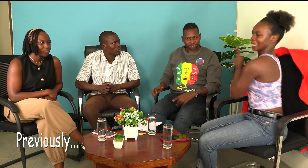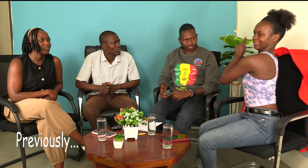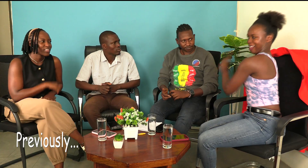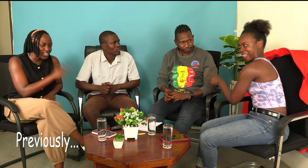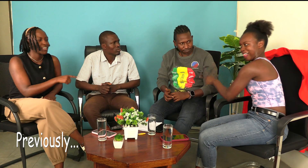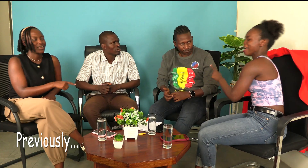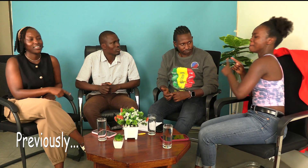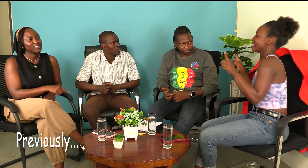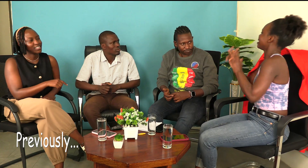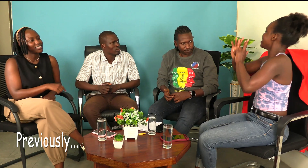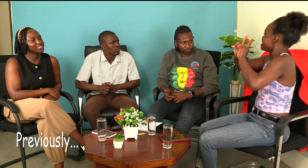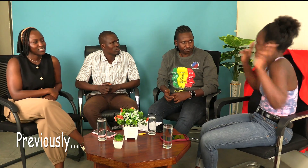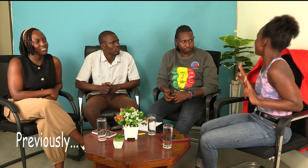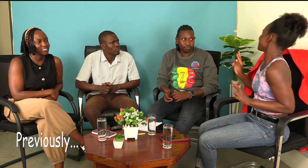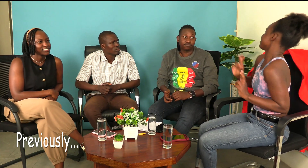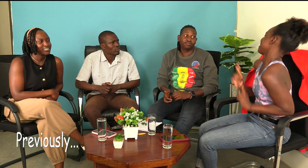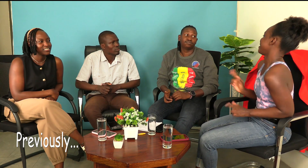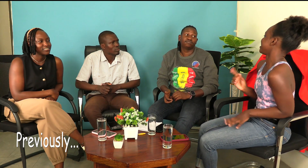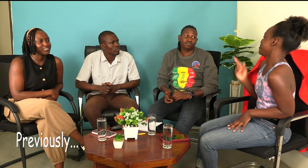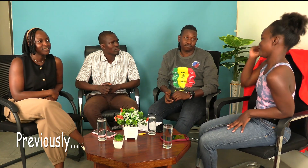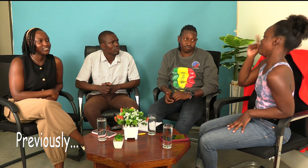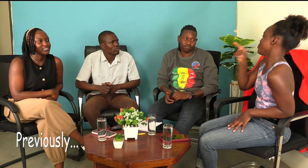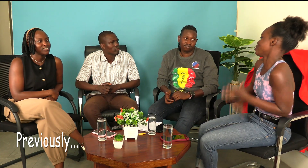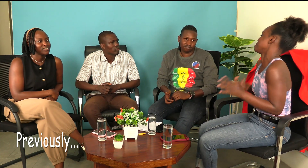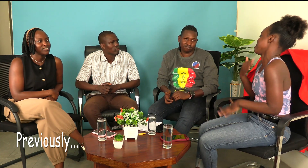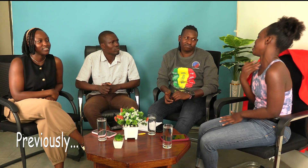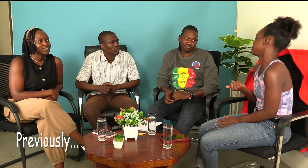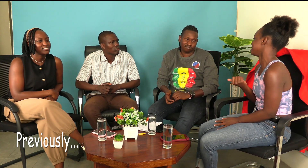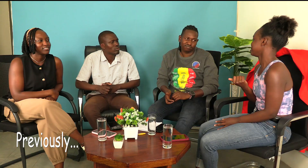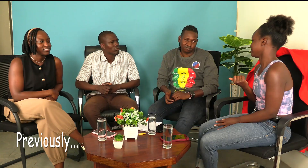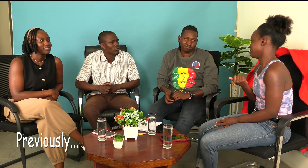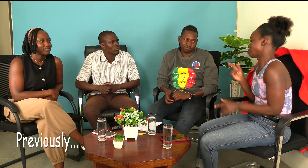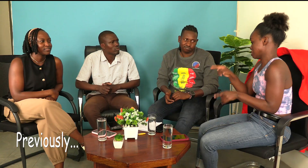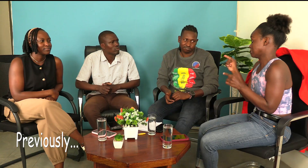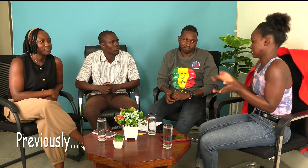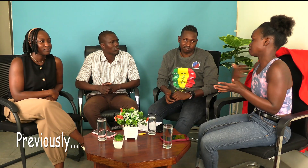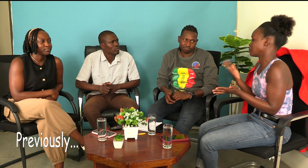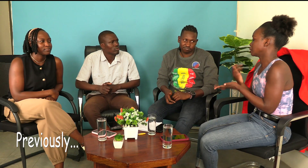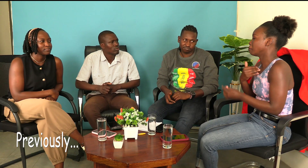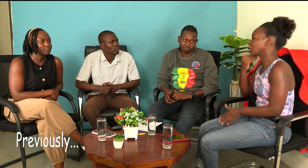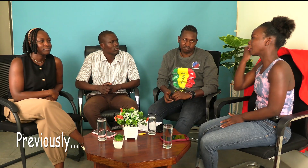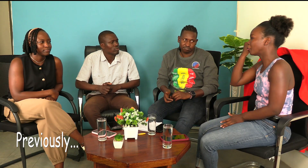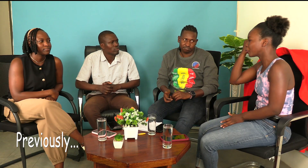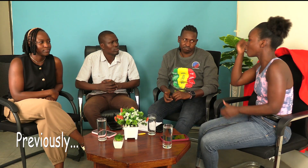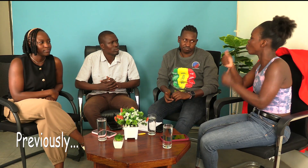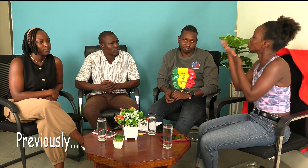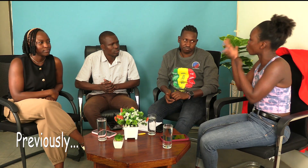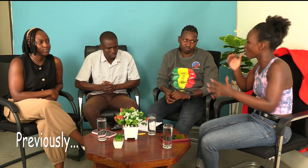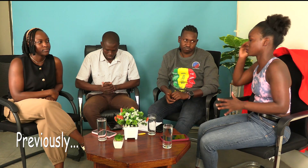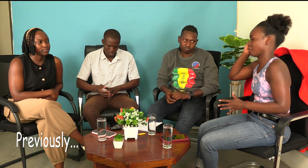I truly want you. I want you. I am so ready. But this person is not ready to change. So